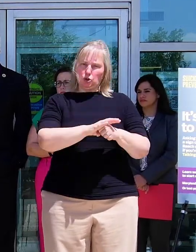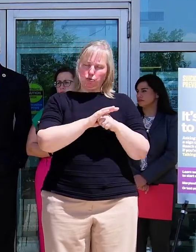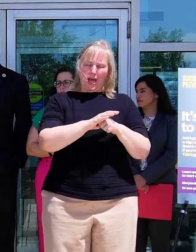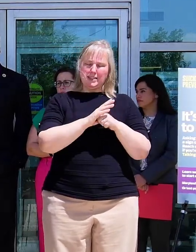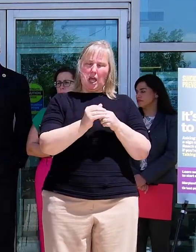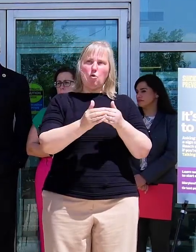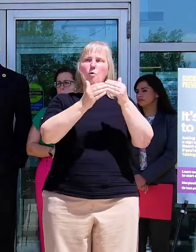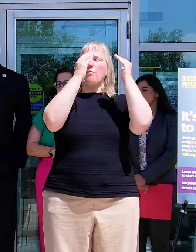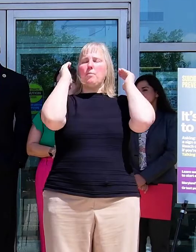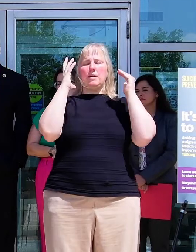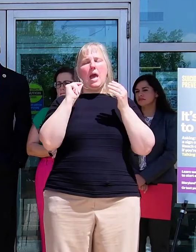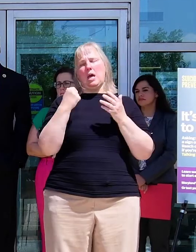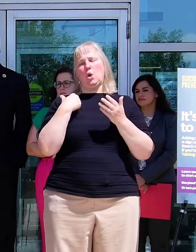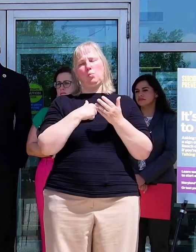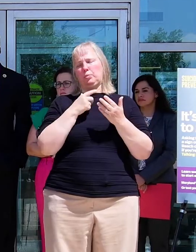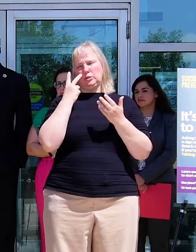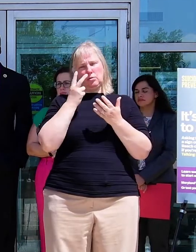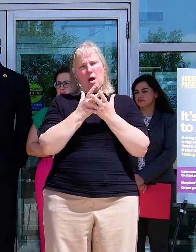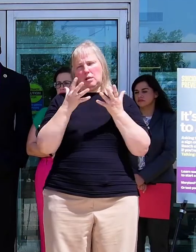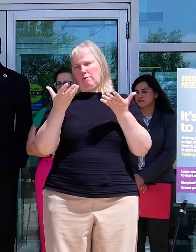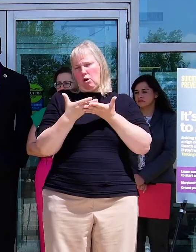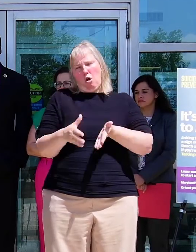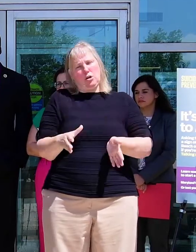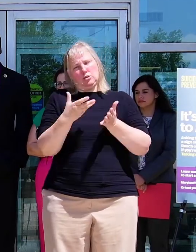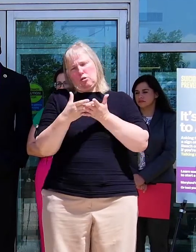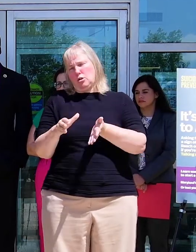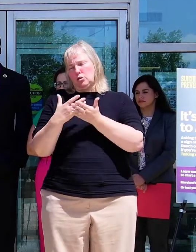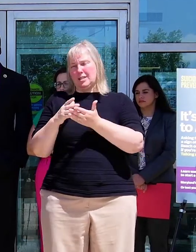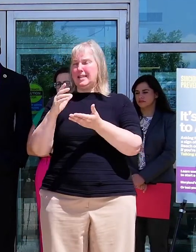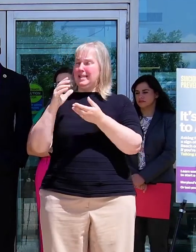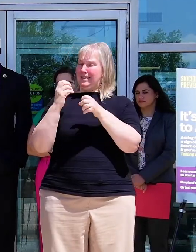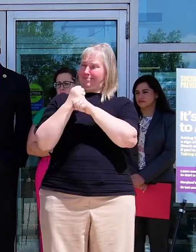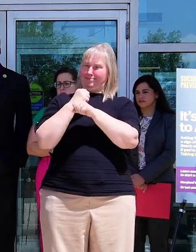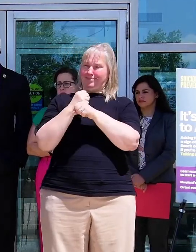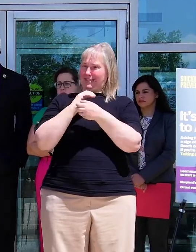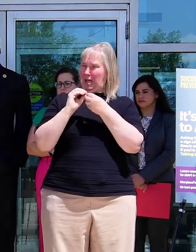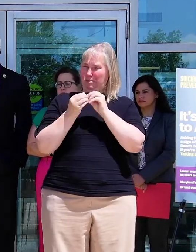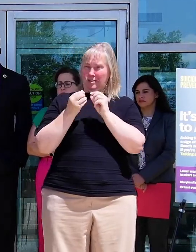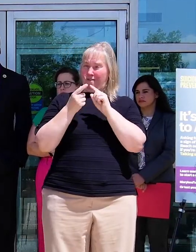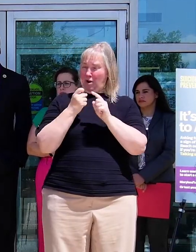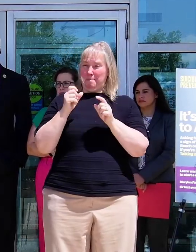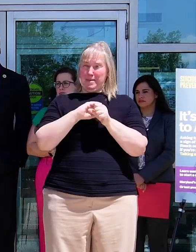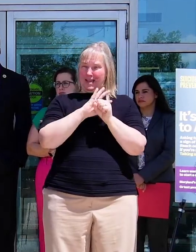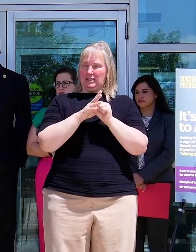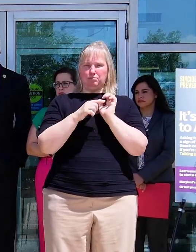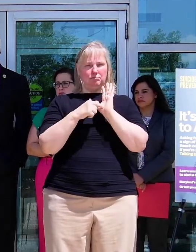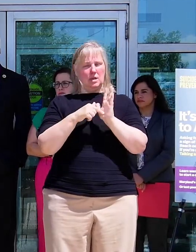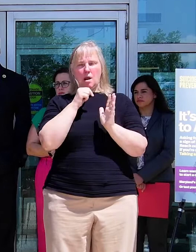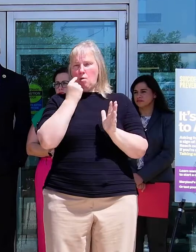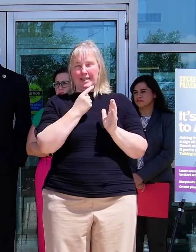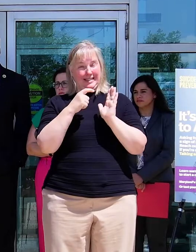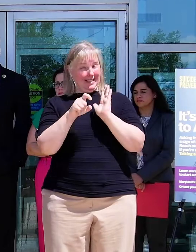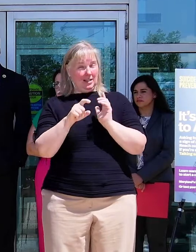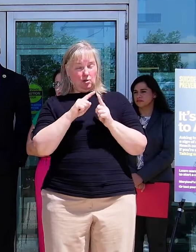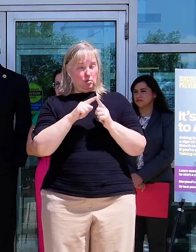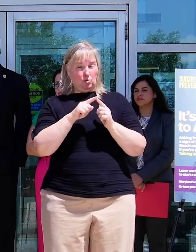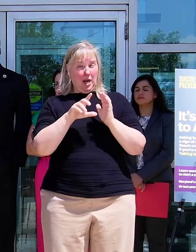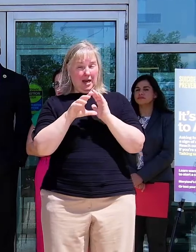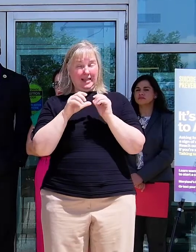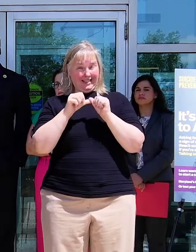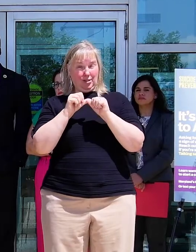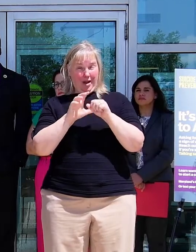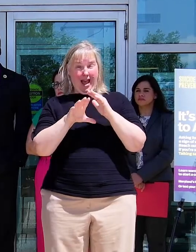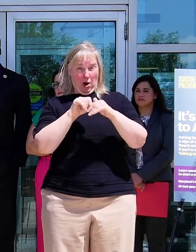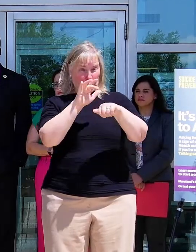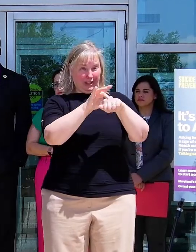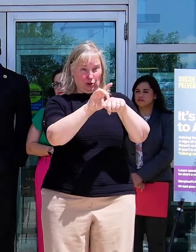was enormous loss. Data from the pandemic demonstrates not only a need to continue to outreach to youth,